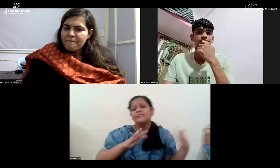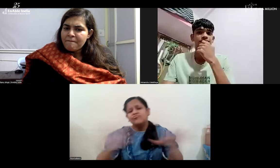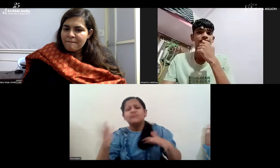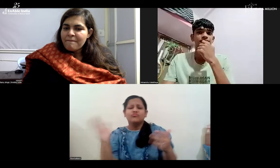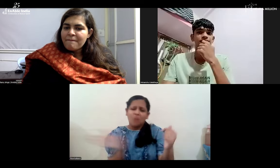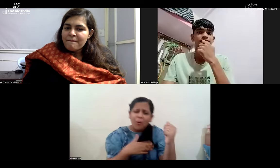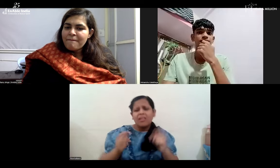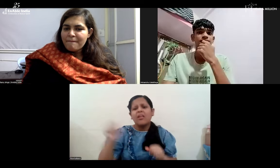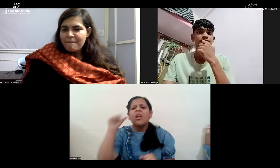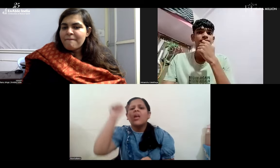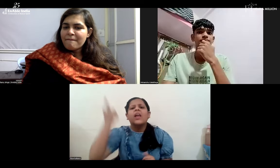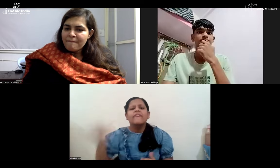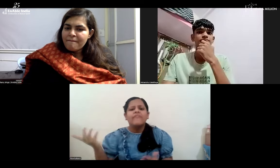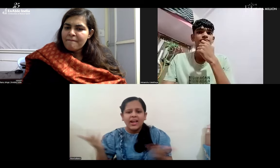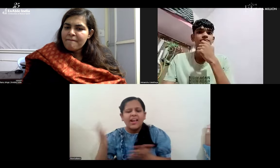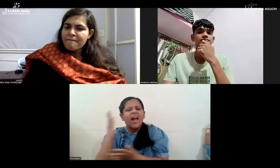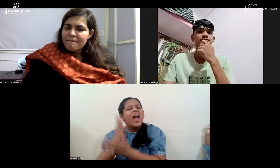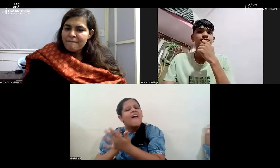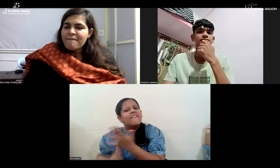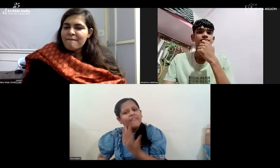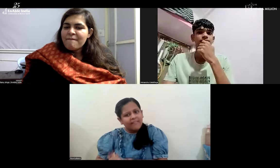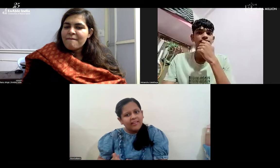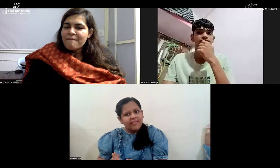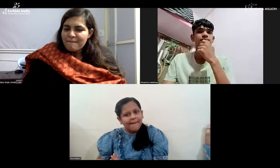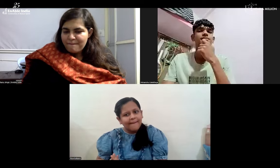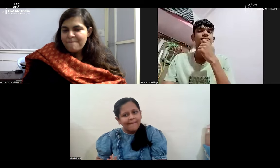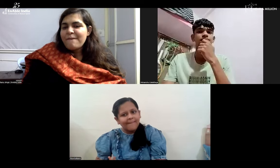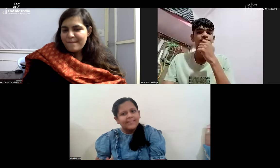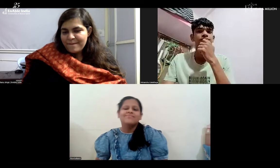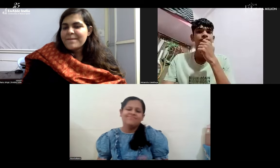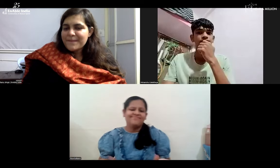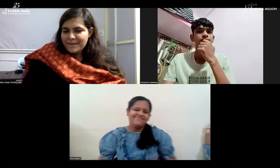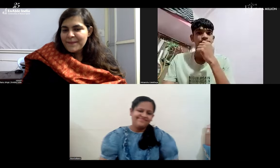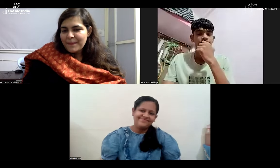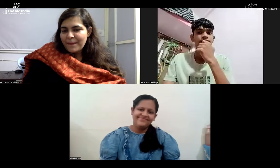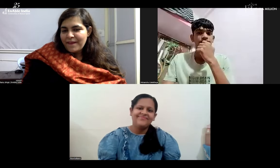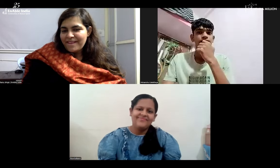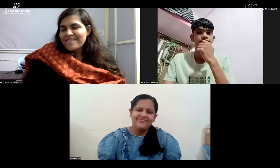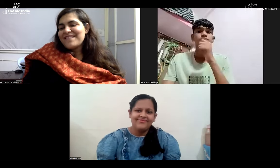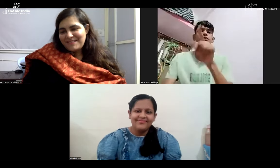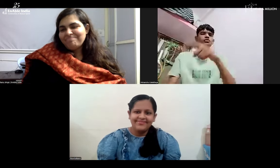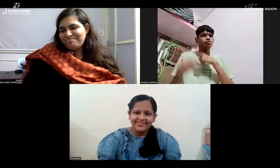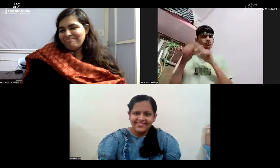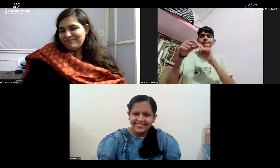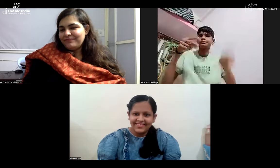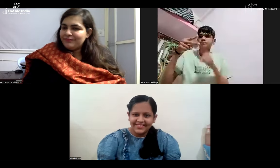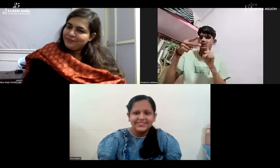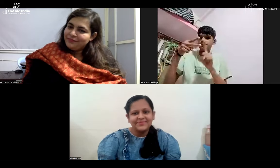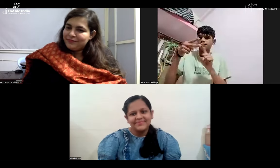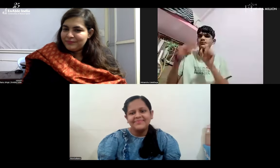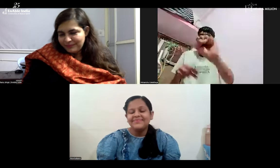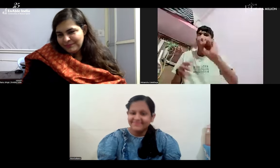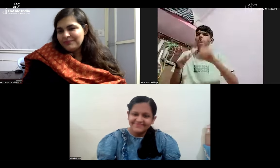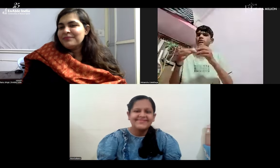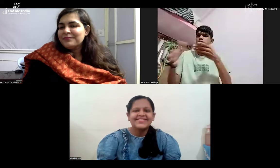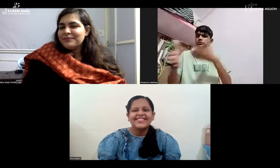First, Mantosh, then I will share. Okay, I'm Mantosh. to done. I'm done. I'm done. I'm You're done. done. You're done. Okay, Kavita then. So badminton also